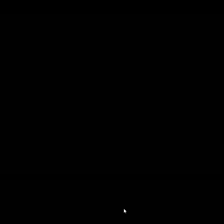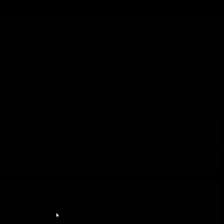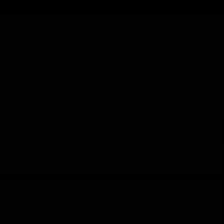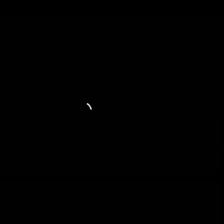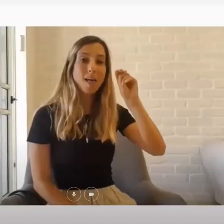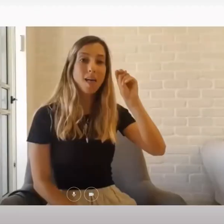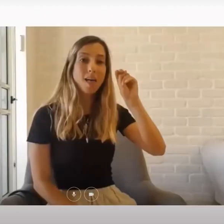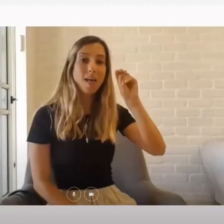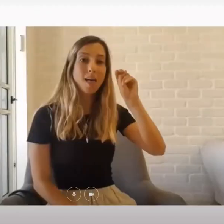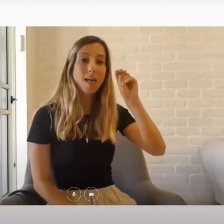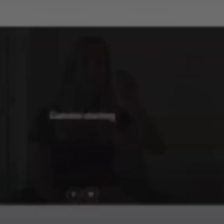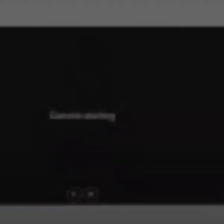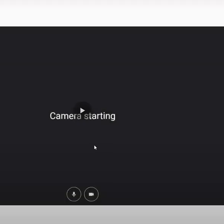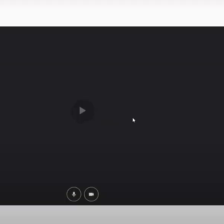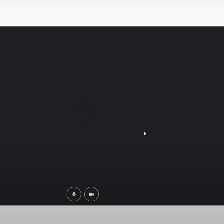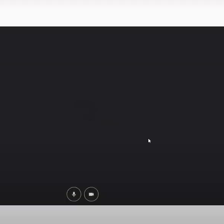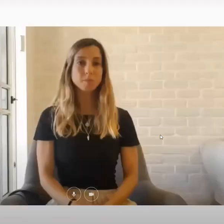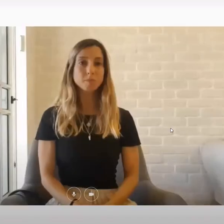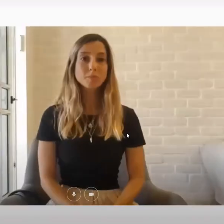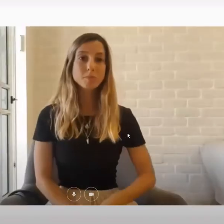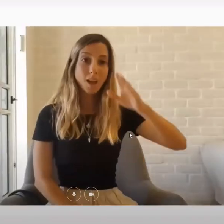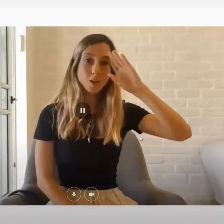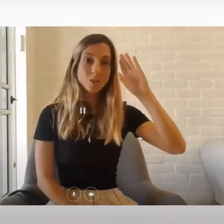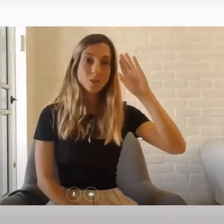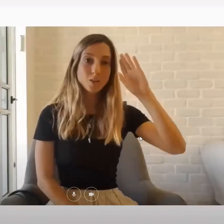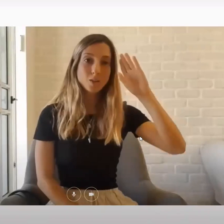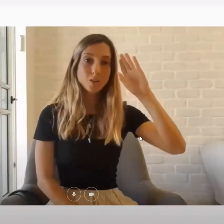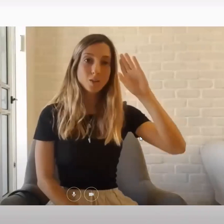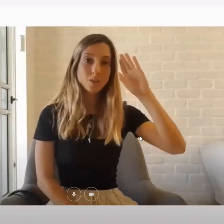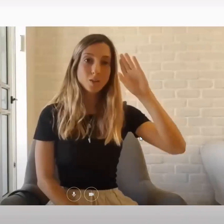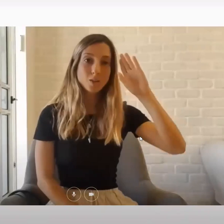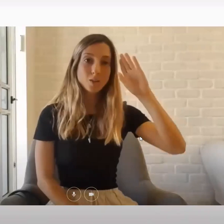what's happening, and the other time I'll just let you watch.